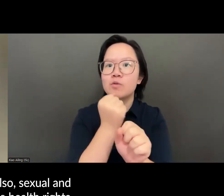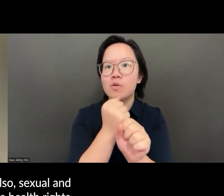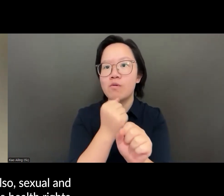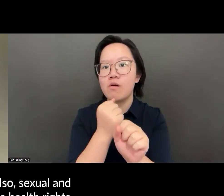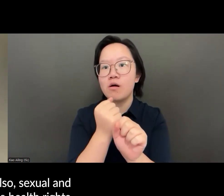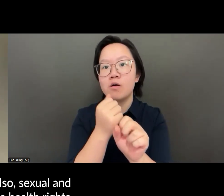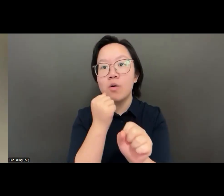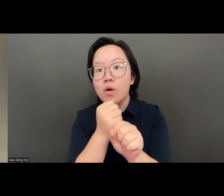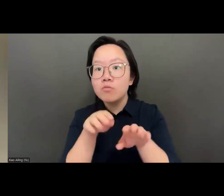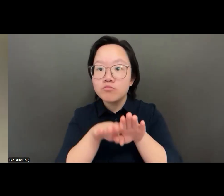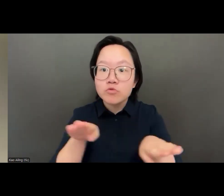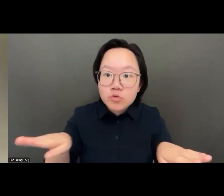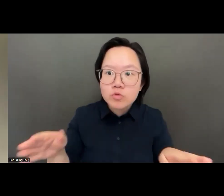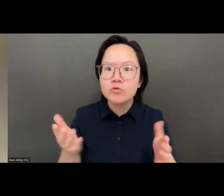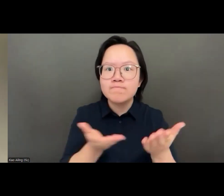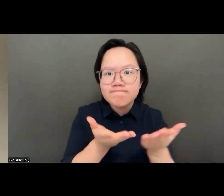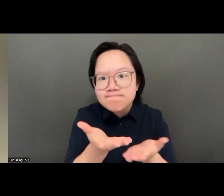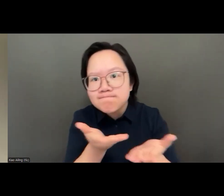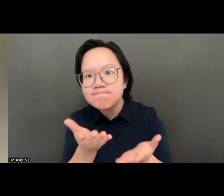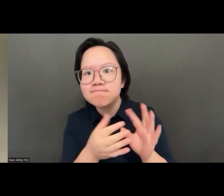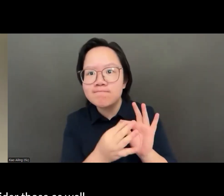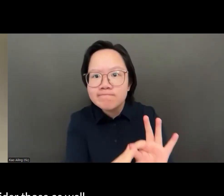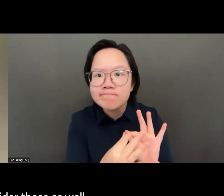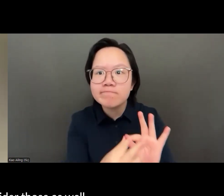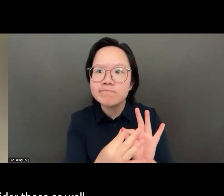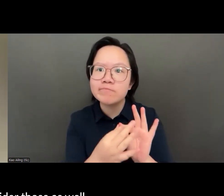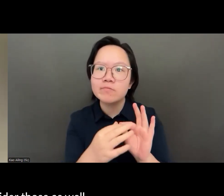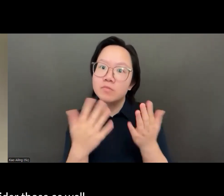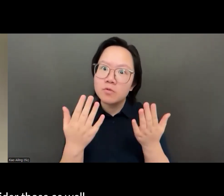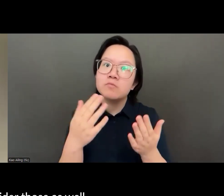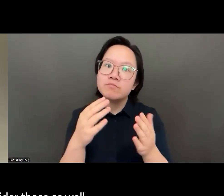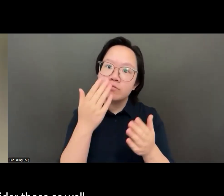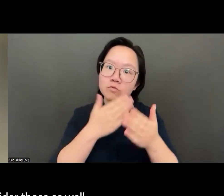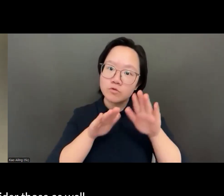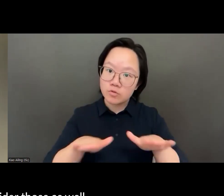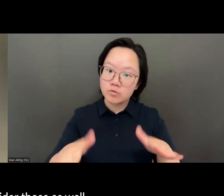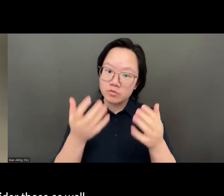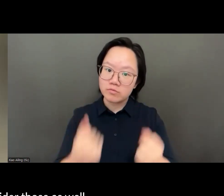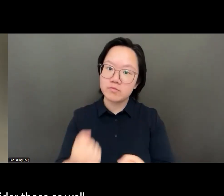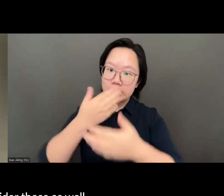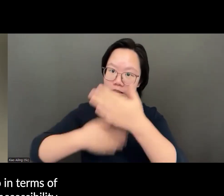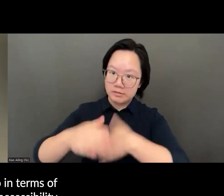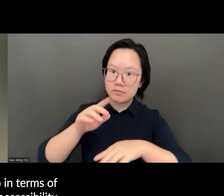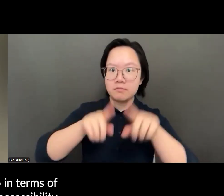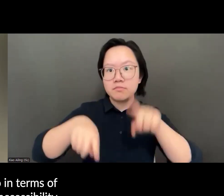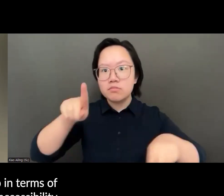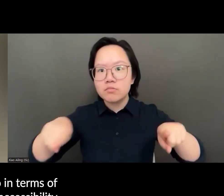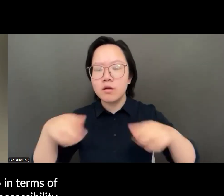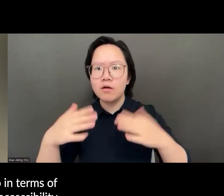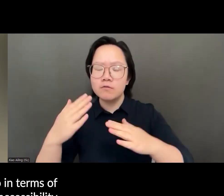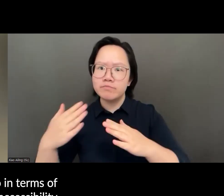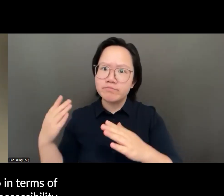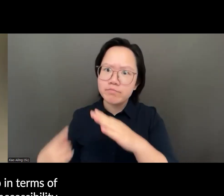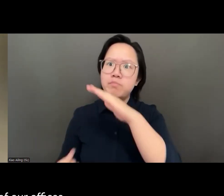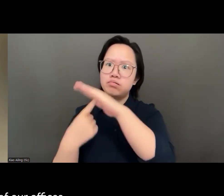rights, sexual and reproductive health rights. So we do consider those as well. And also in terms of